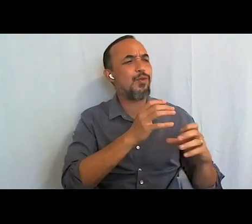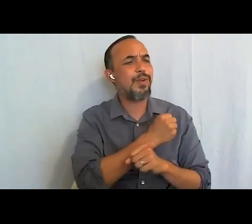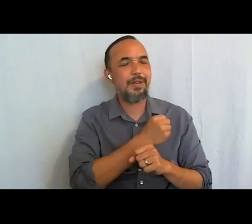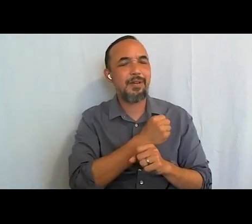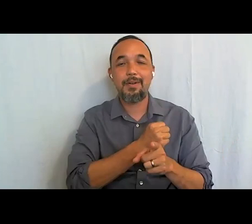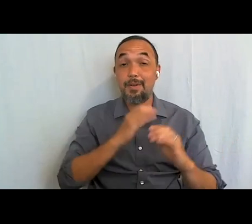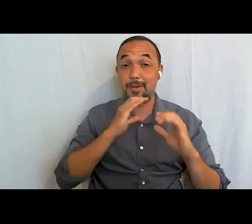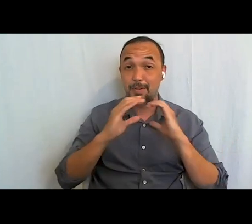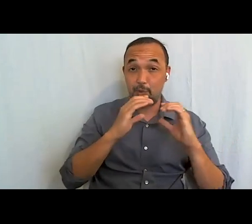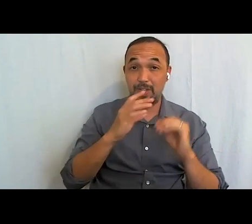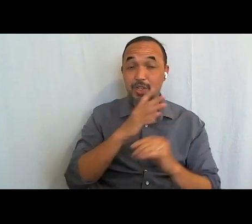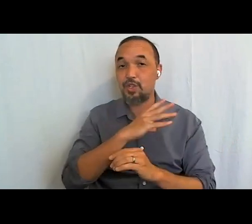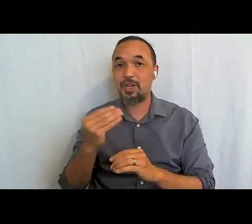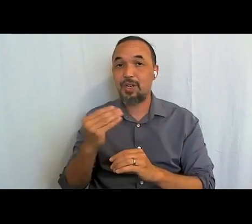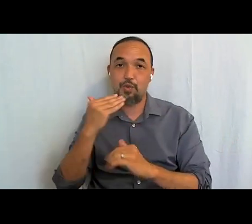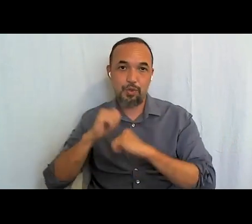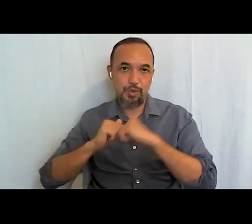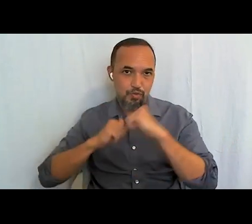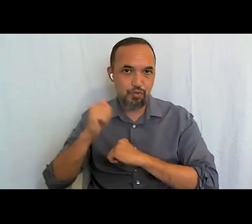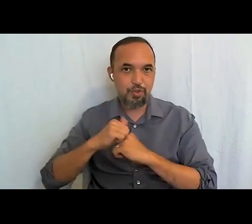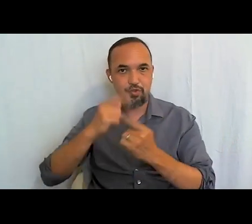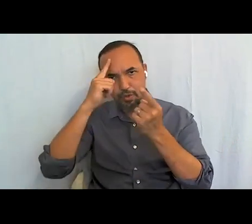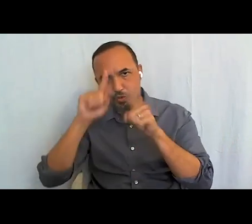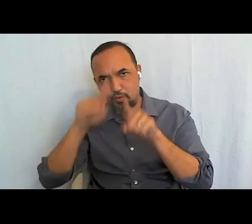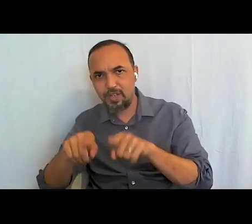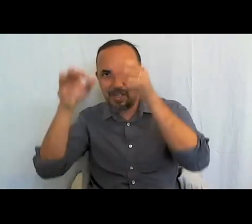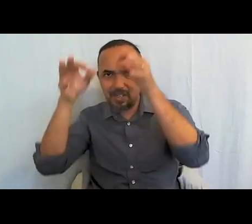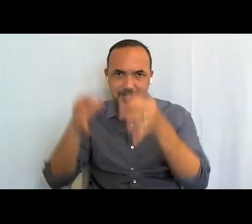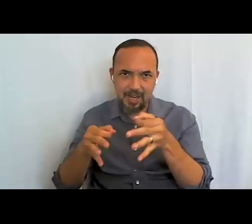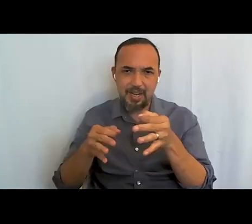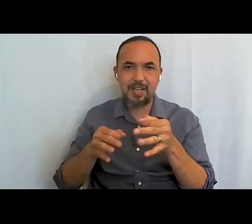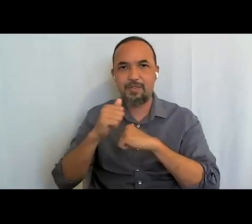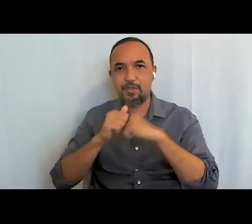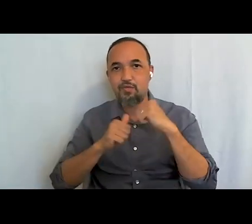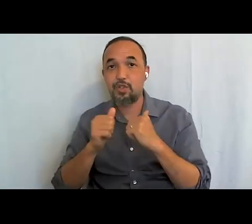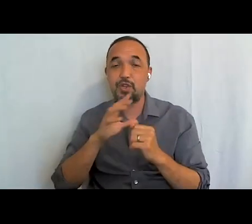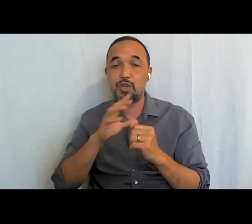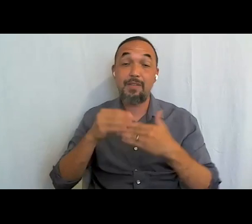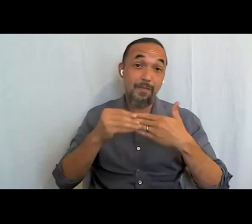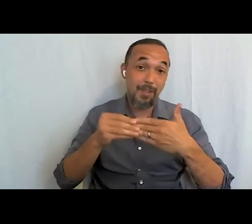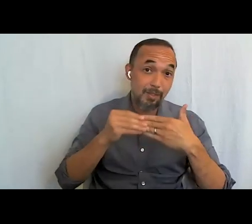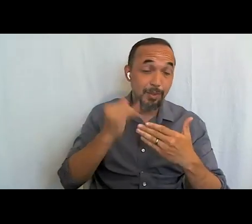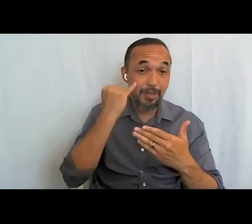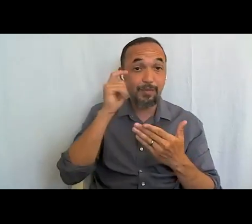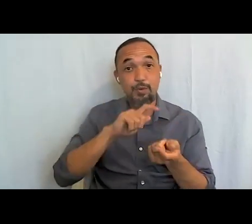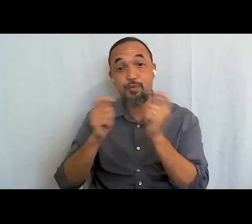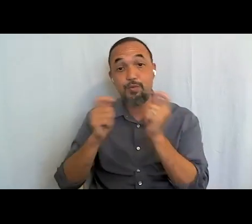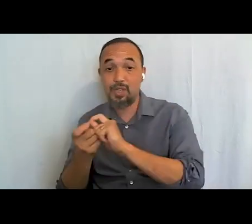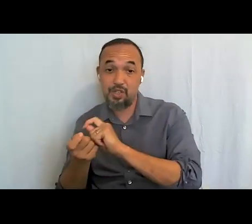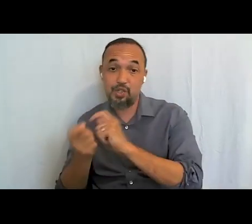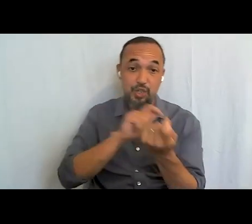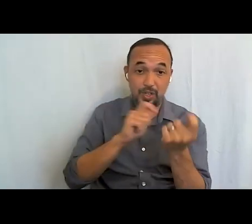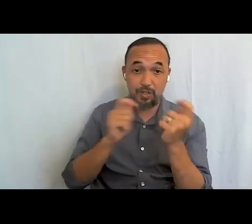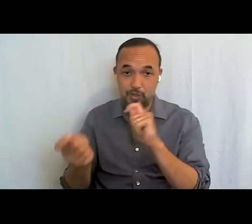finding the structure and deciding on that and like changing it and pivoting it if you need to, et cetera. Anyway, structure. Let's talk